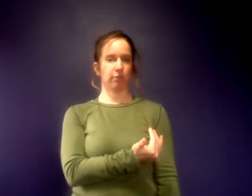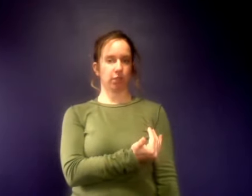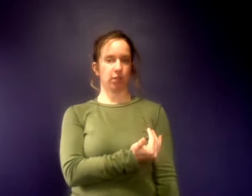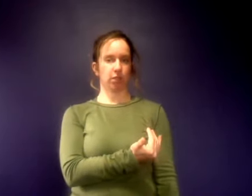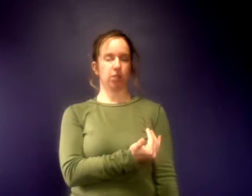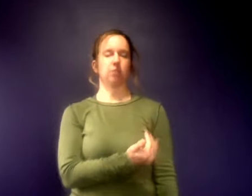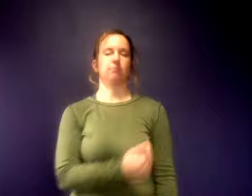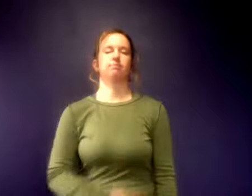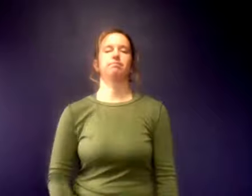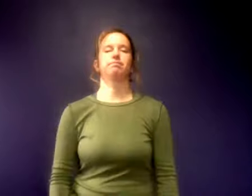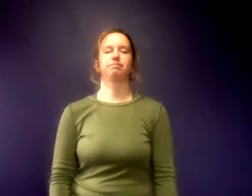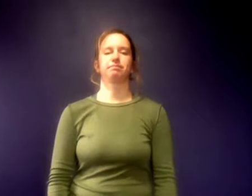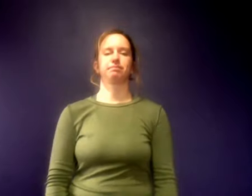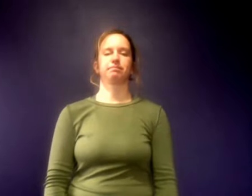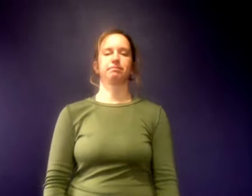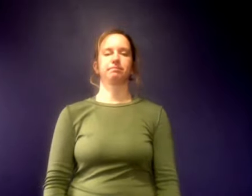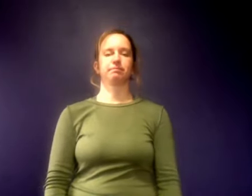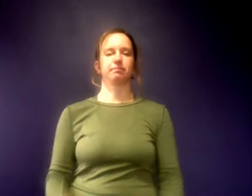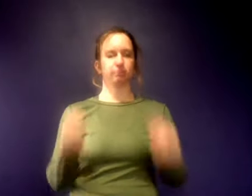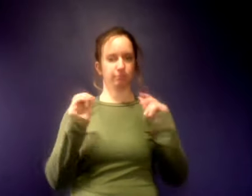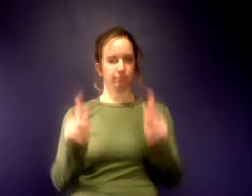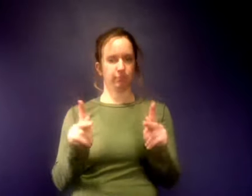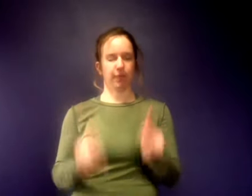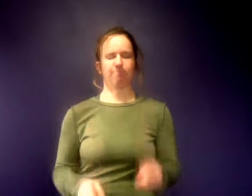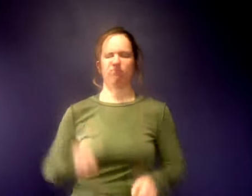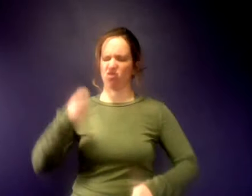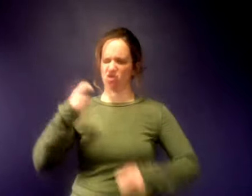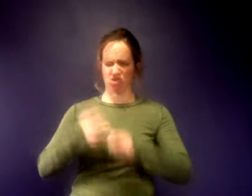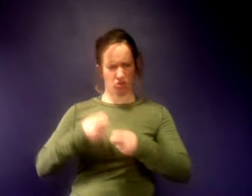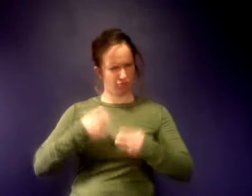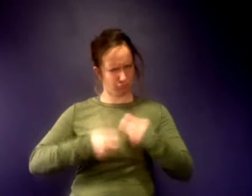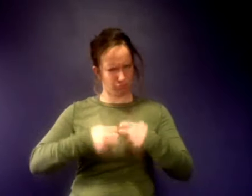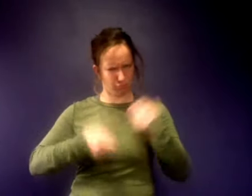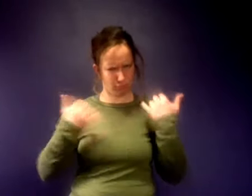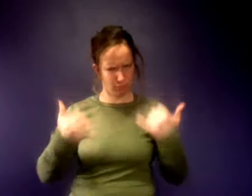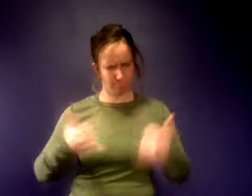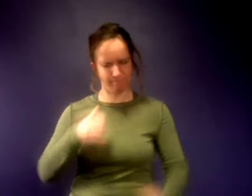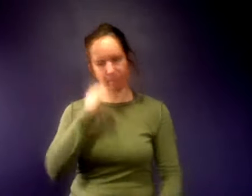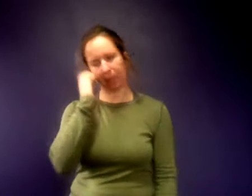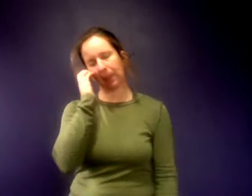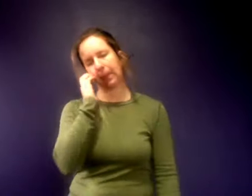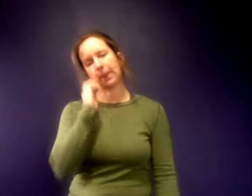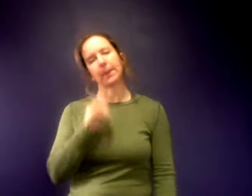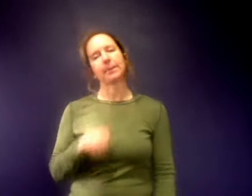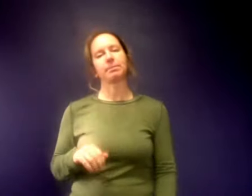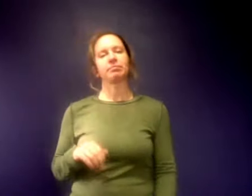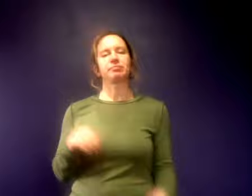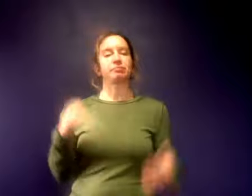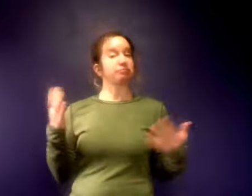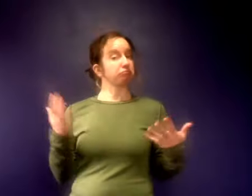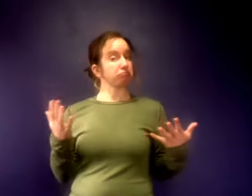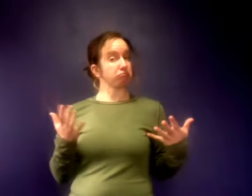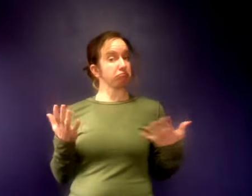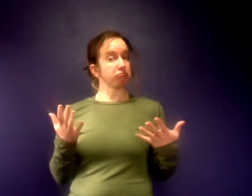15. So let's do a hard problem. What is, I'm doing different colors